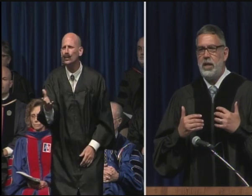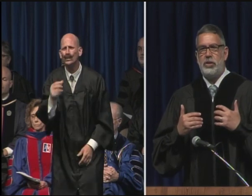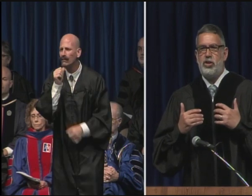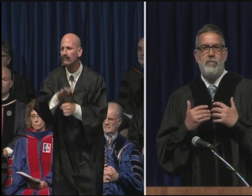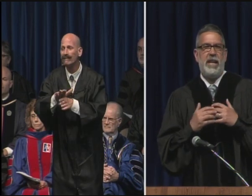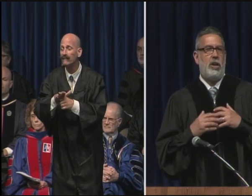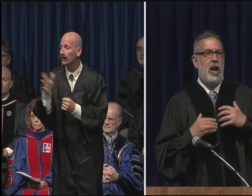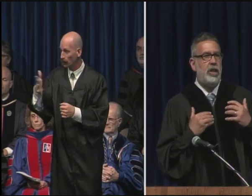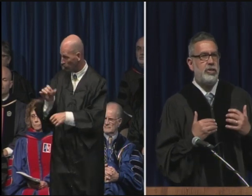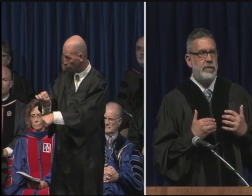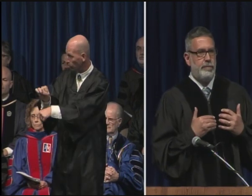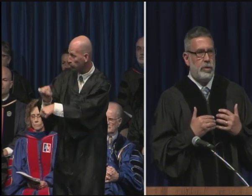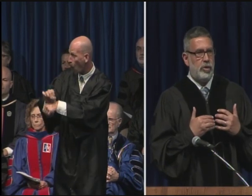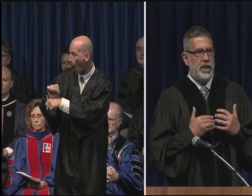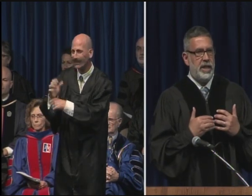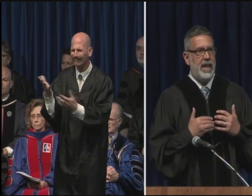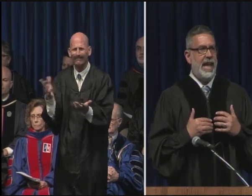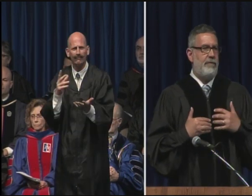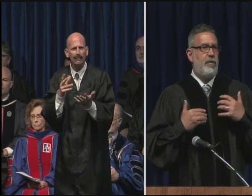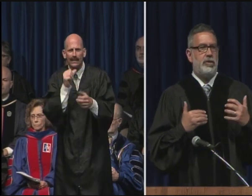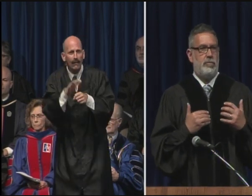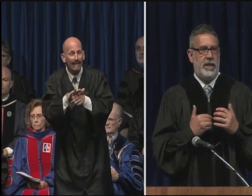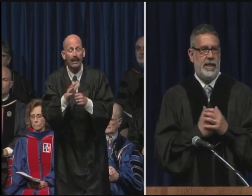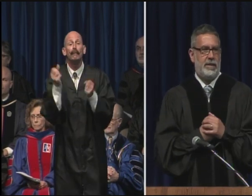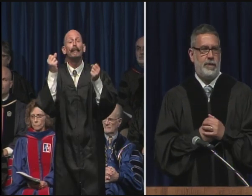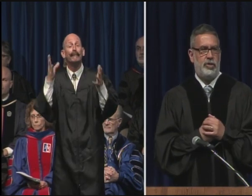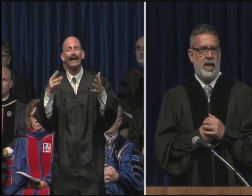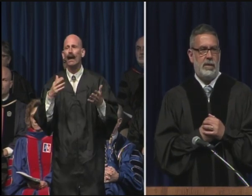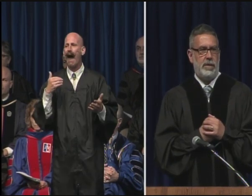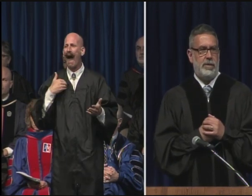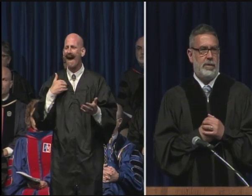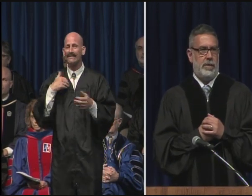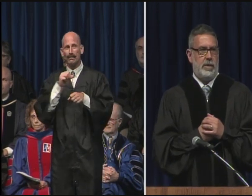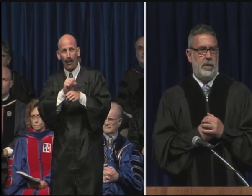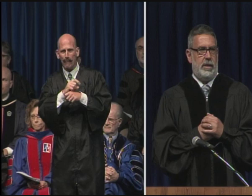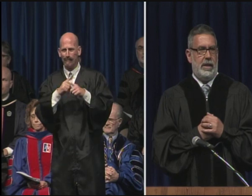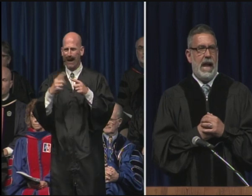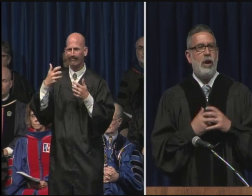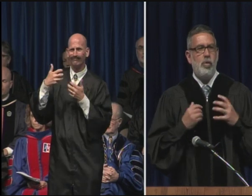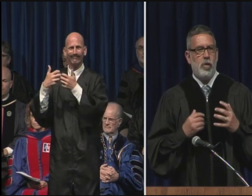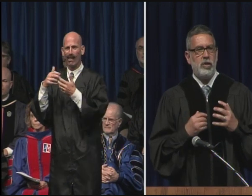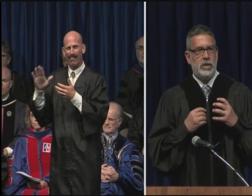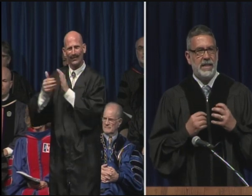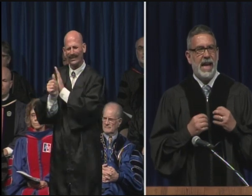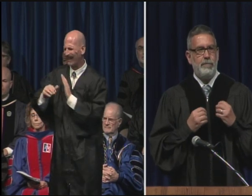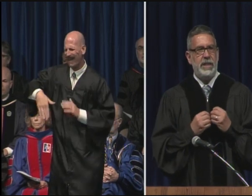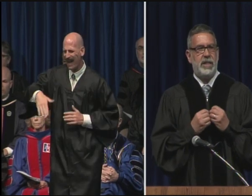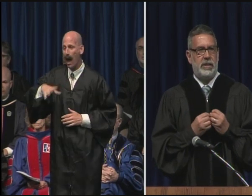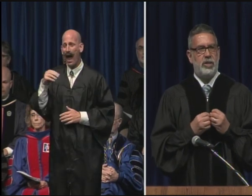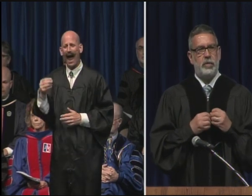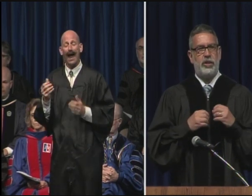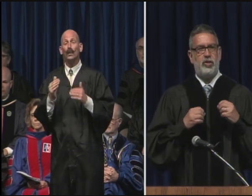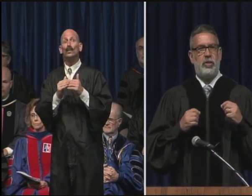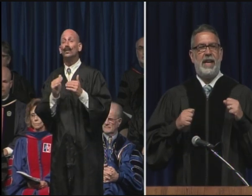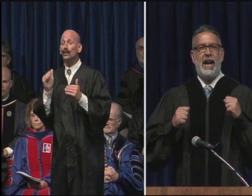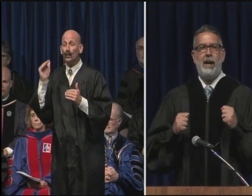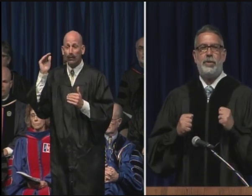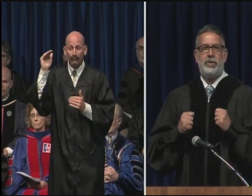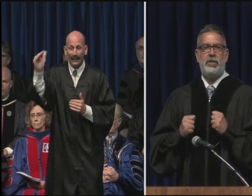too many are underemployed, and far too many end up in jail. Our work will not be done until we ensure that opportunity